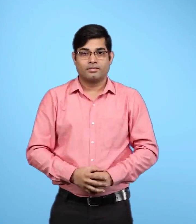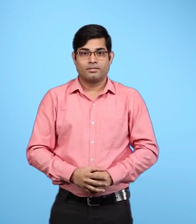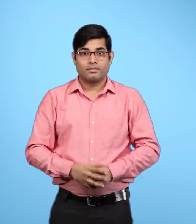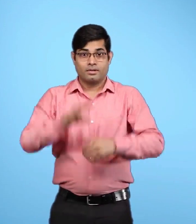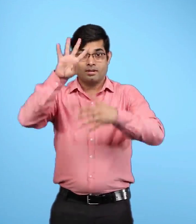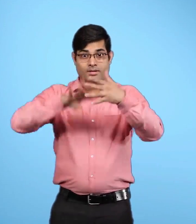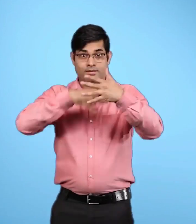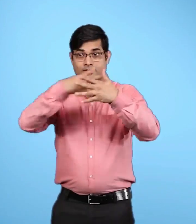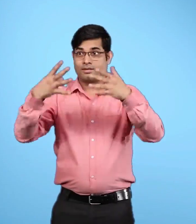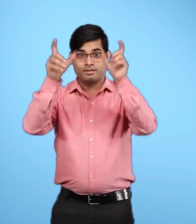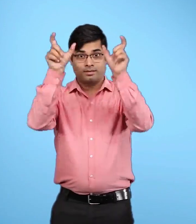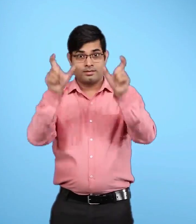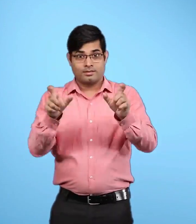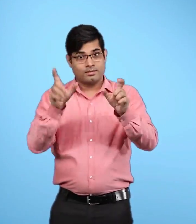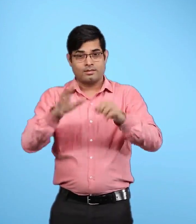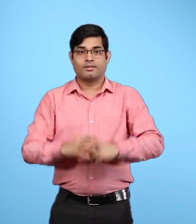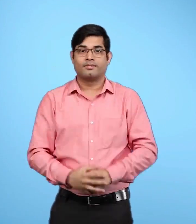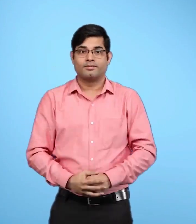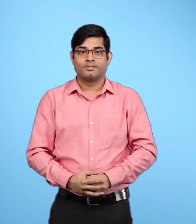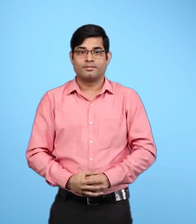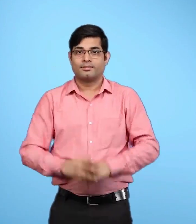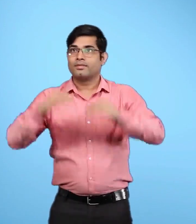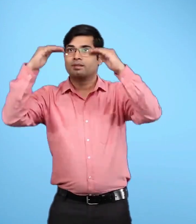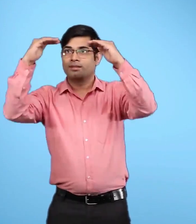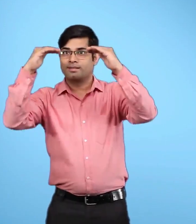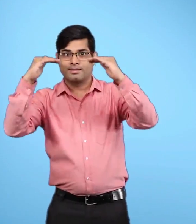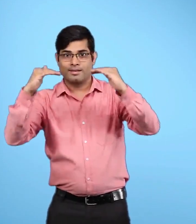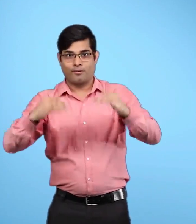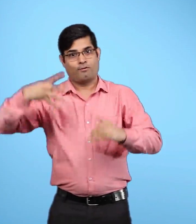The table has 2 columns and 4 rows.